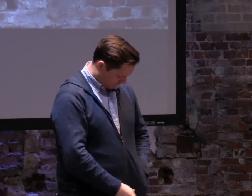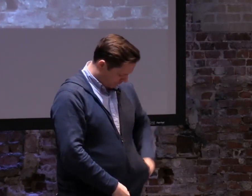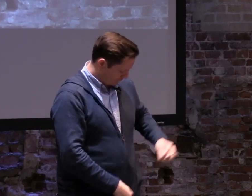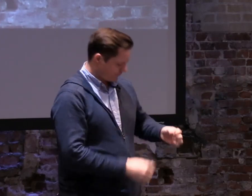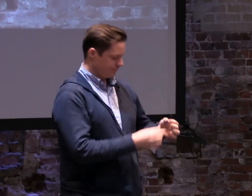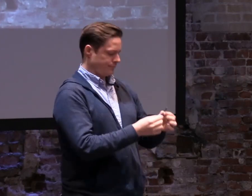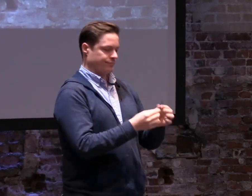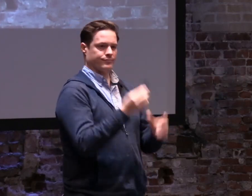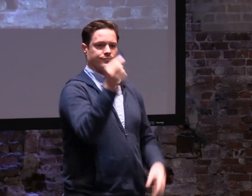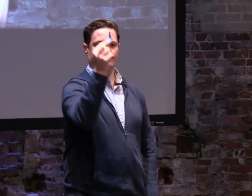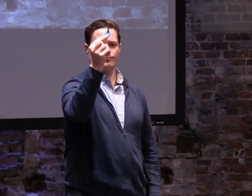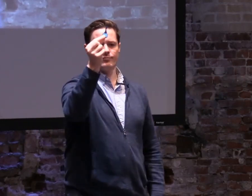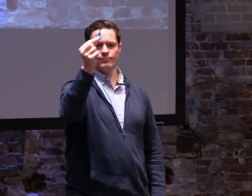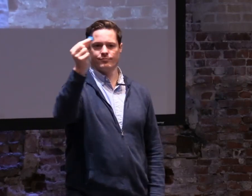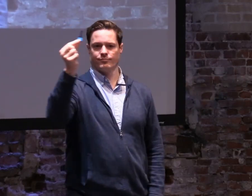And my artifact